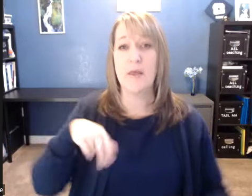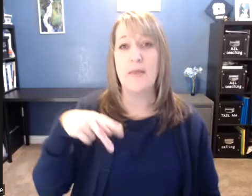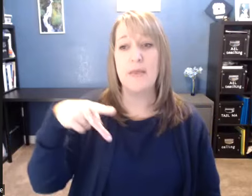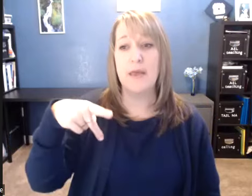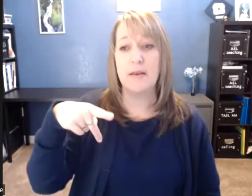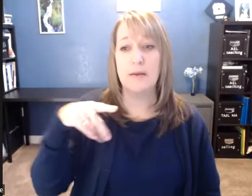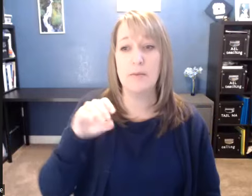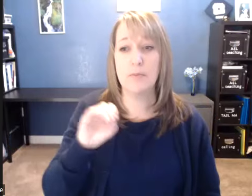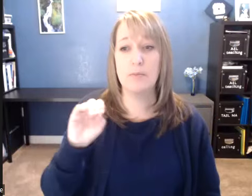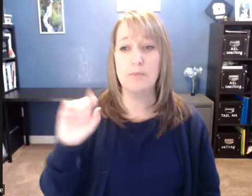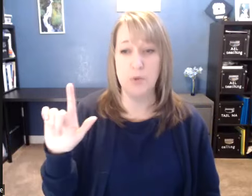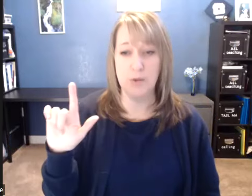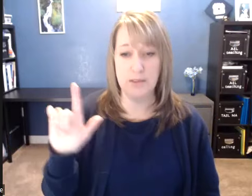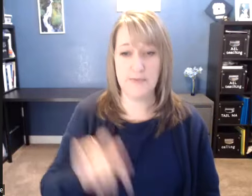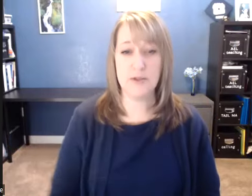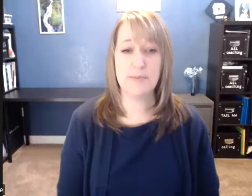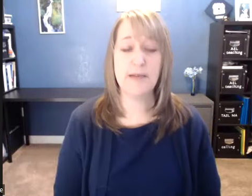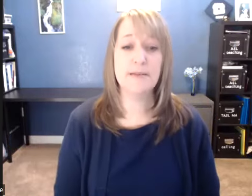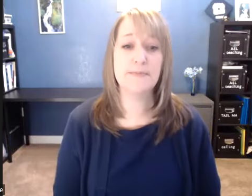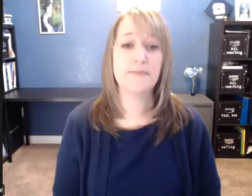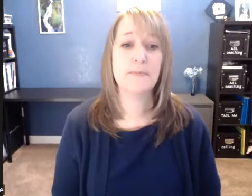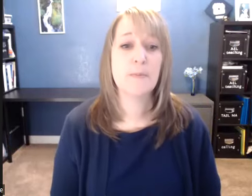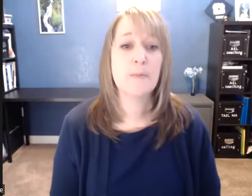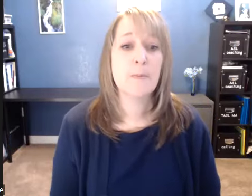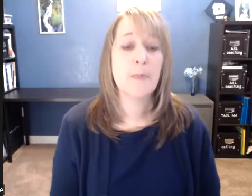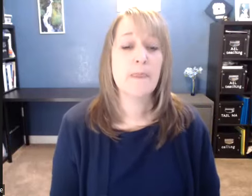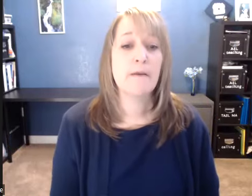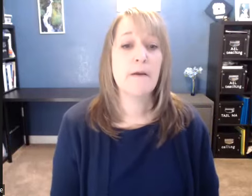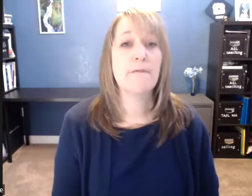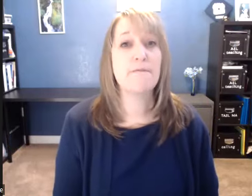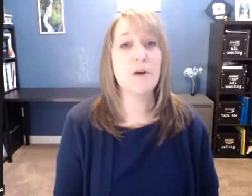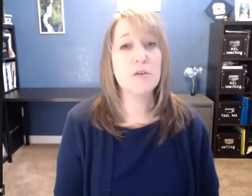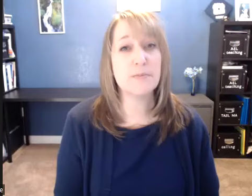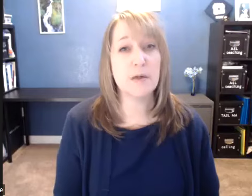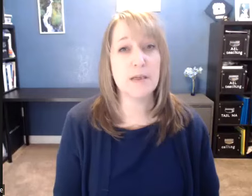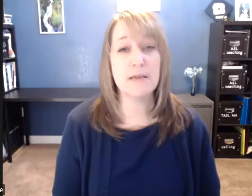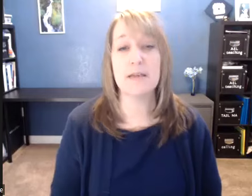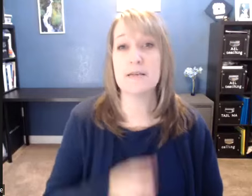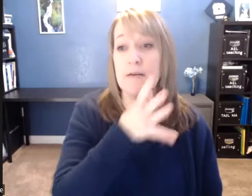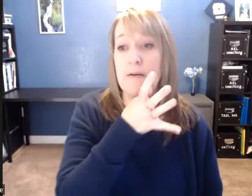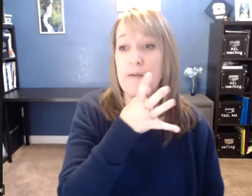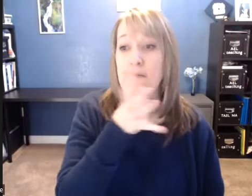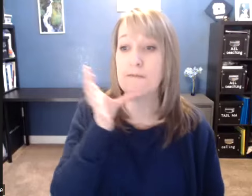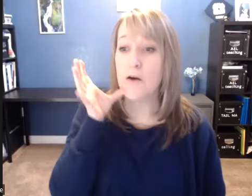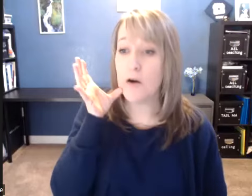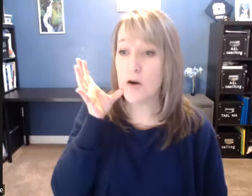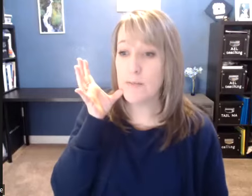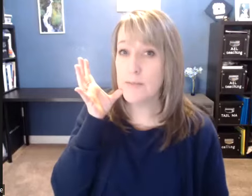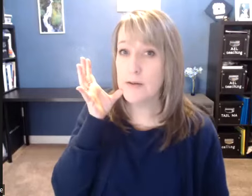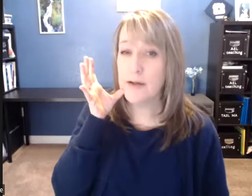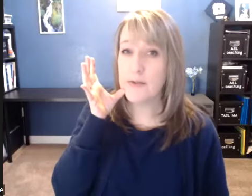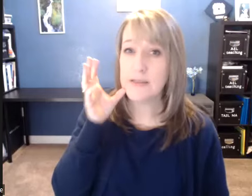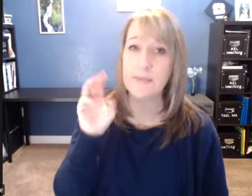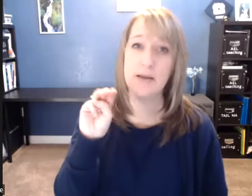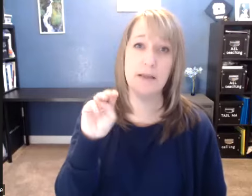and then pool is finger spelled. A farmer's market is farm, and then